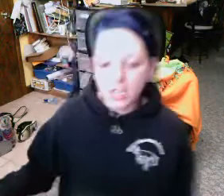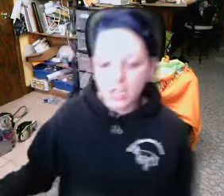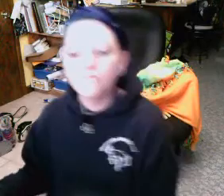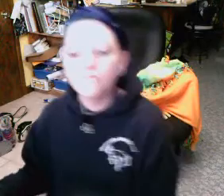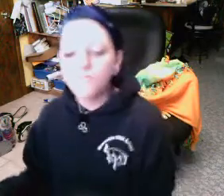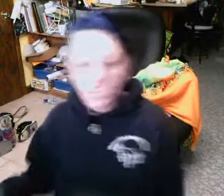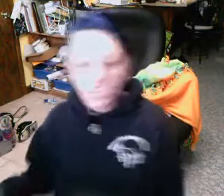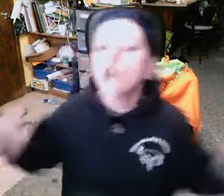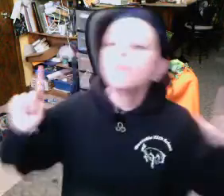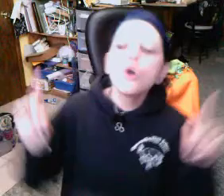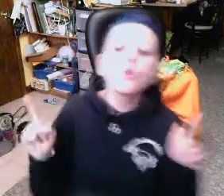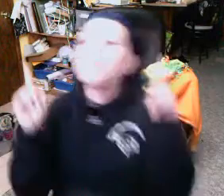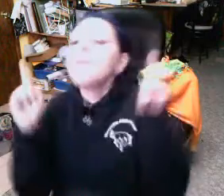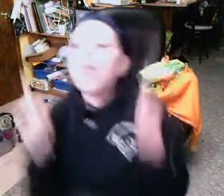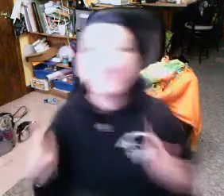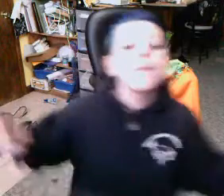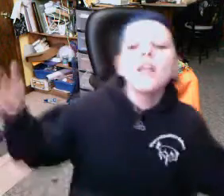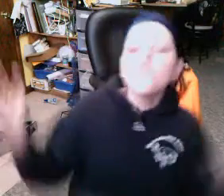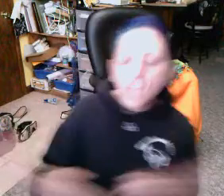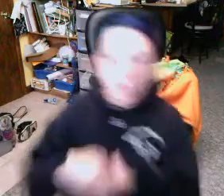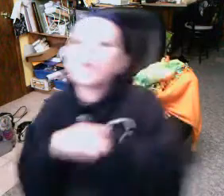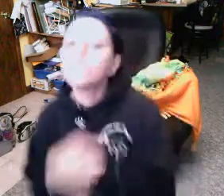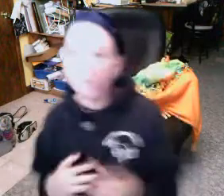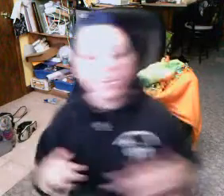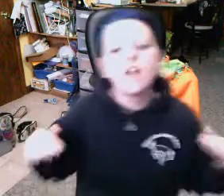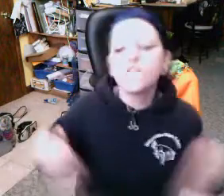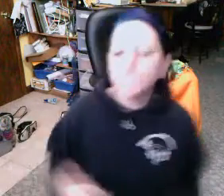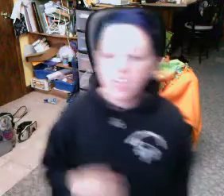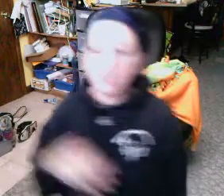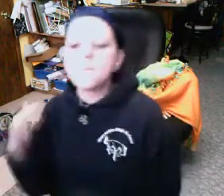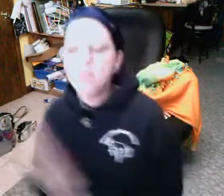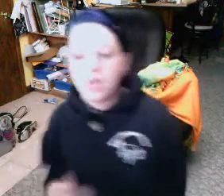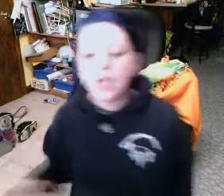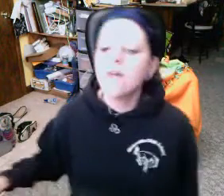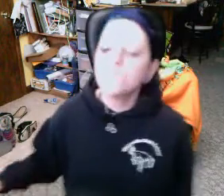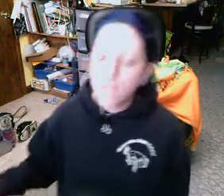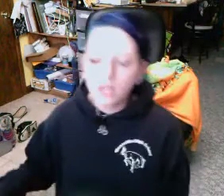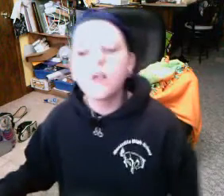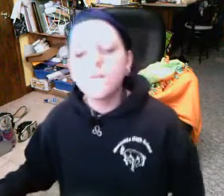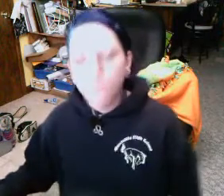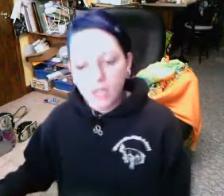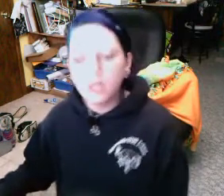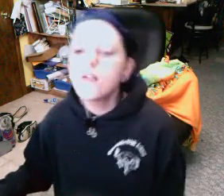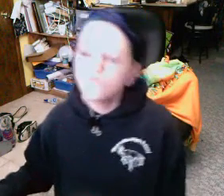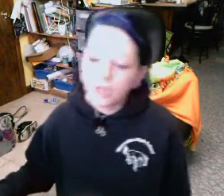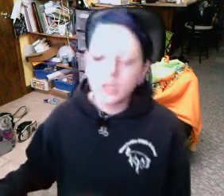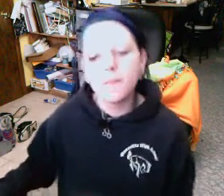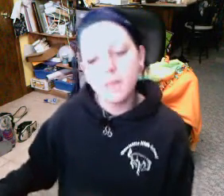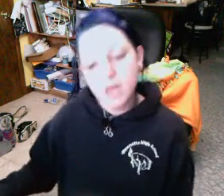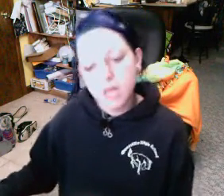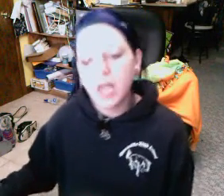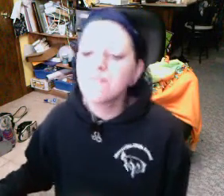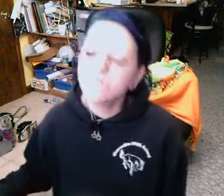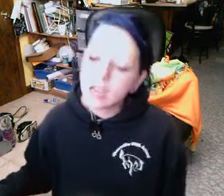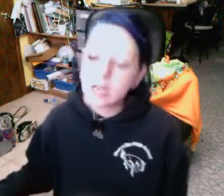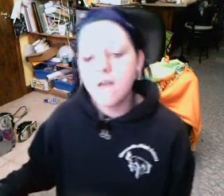faded, faded, young ruler, faded, faded, faded, faded, my nigga, I'm faded, faded, faded, my nigga, I'm faded,